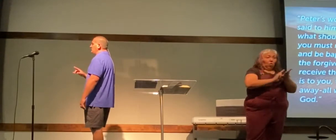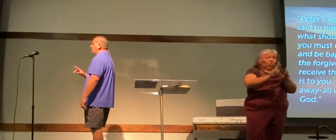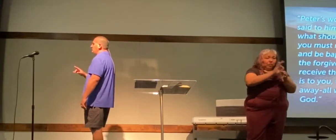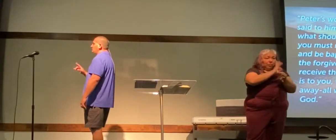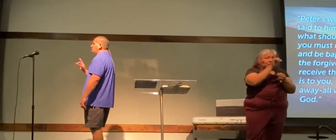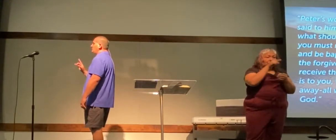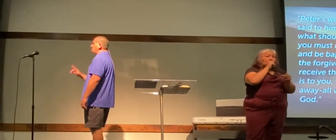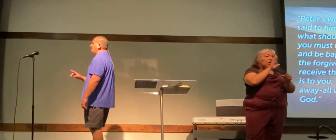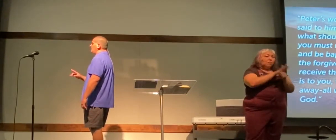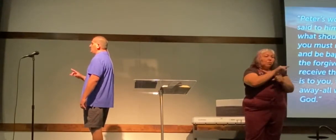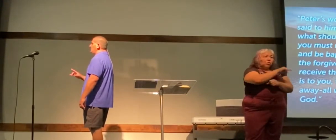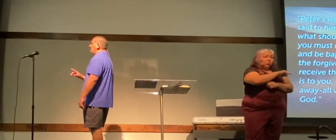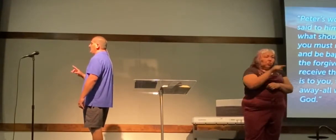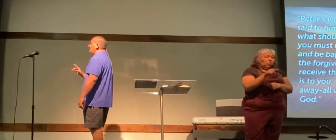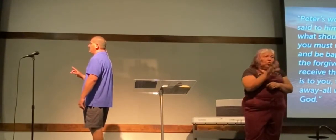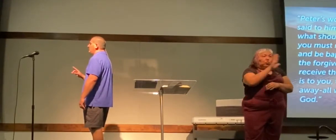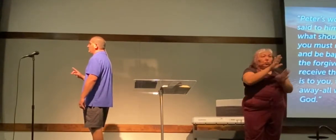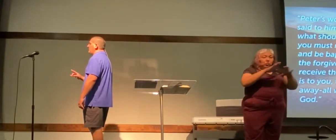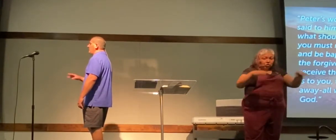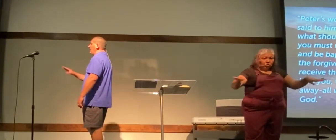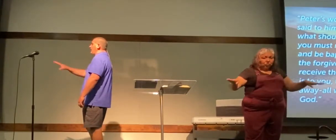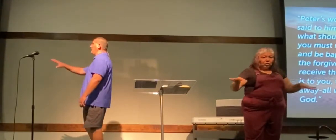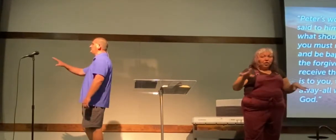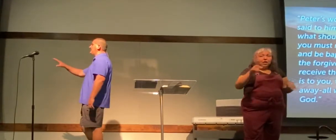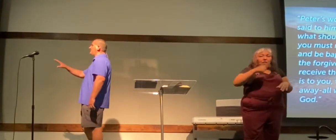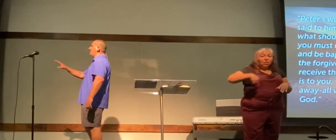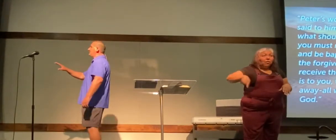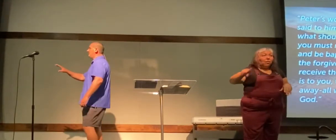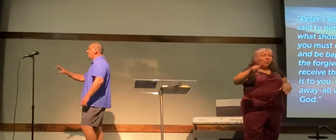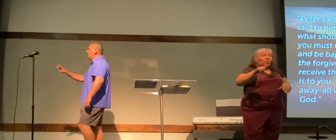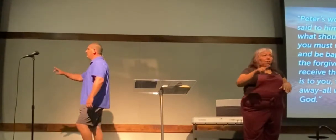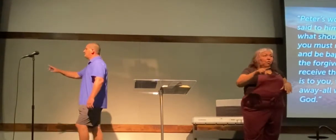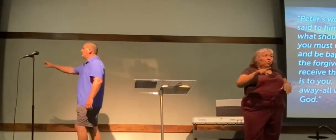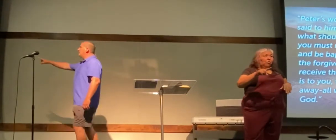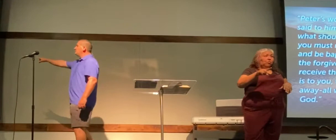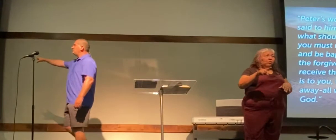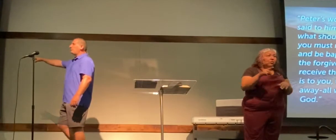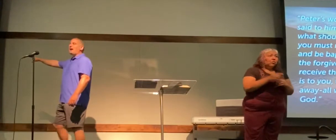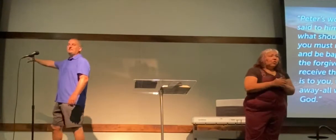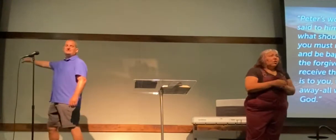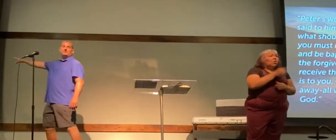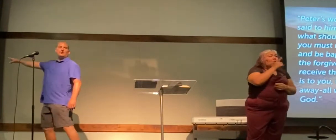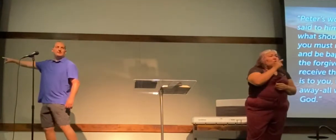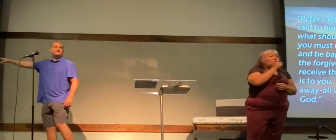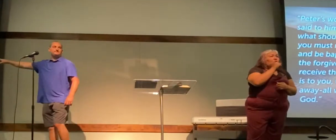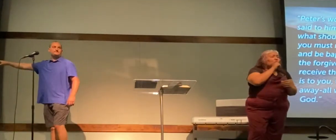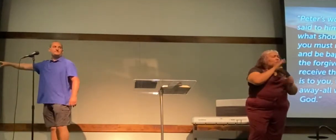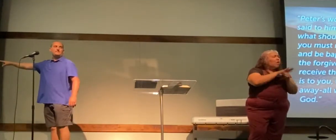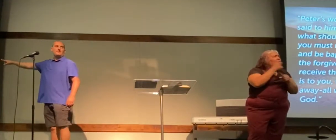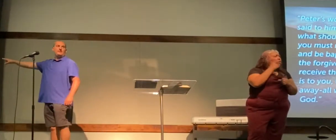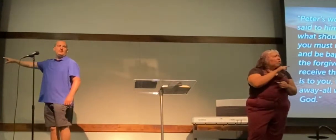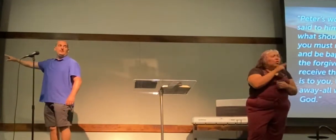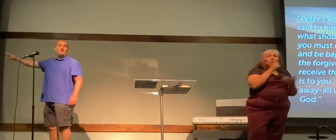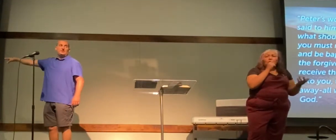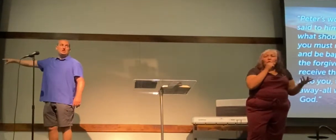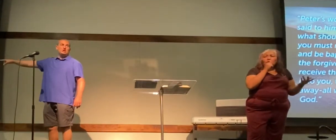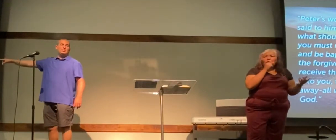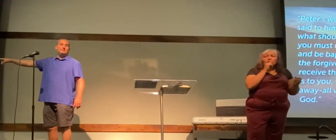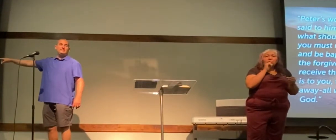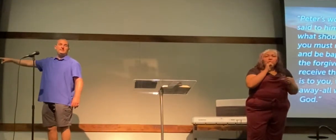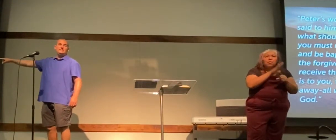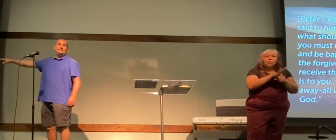you, to your children, and to those far away. I want to stop right there. Listen, who's the promise for? For